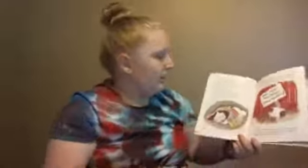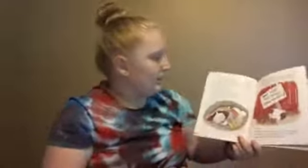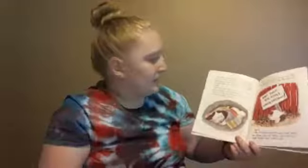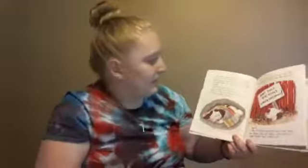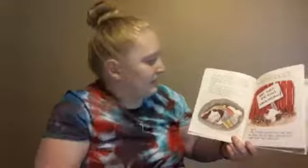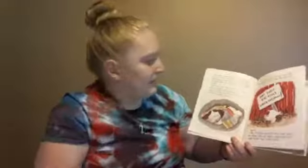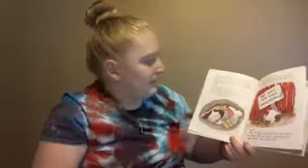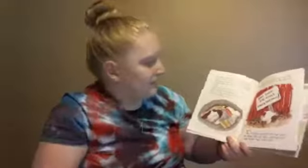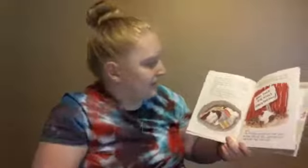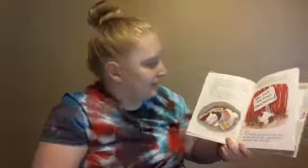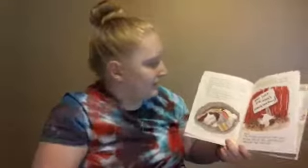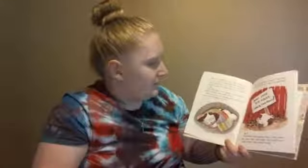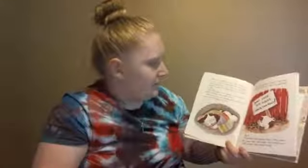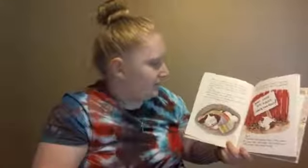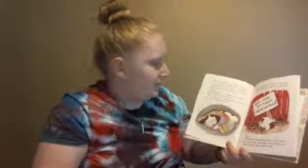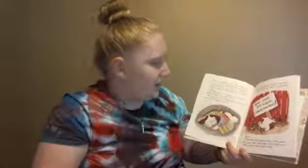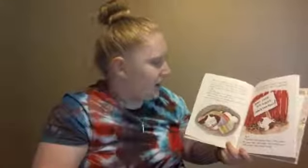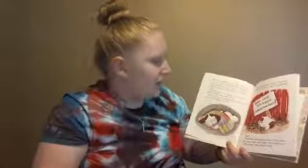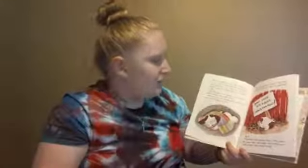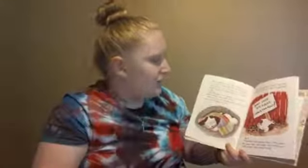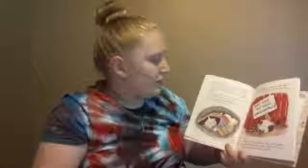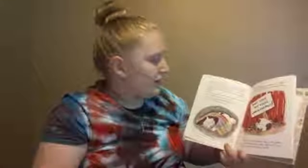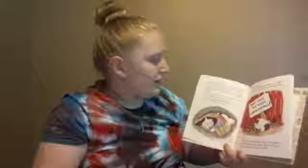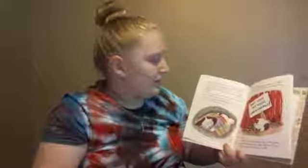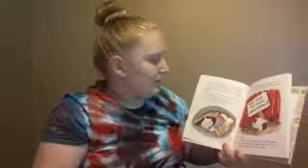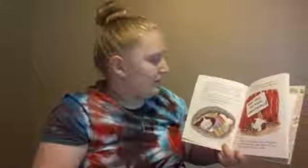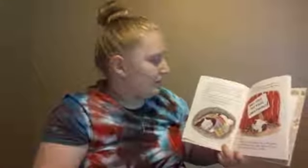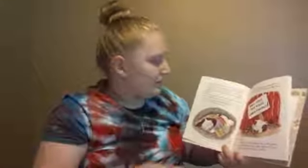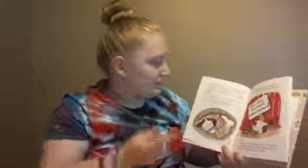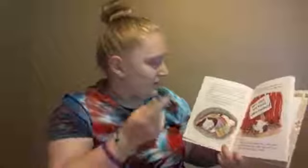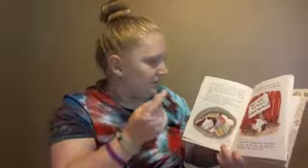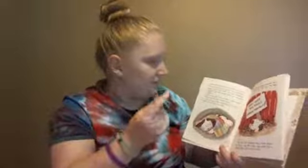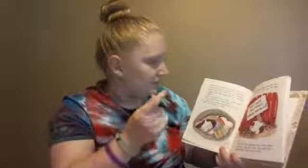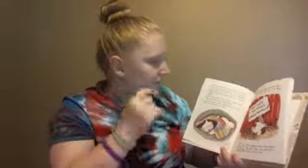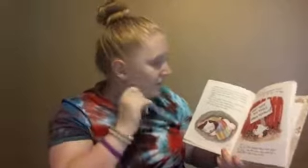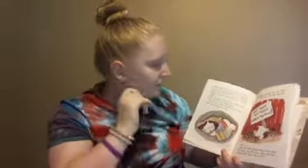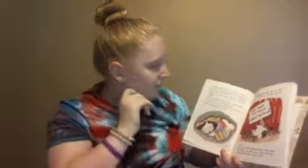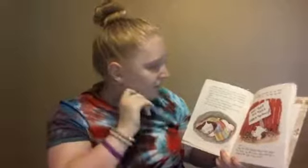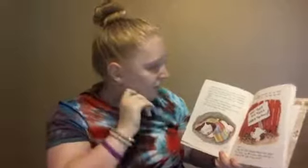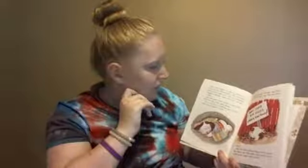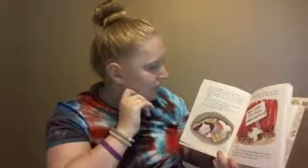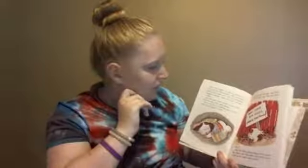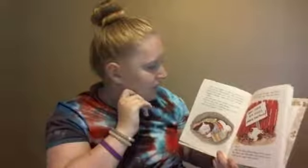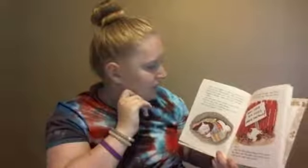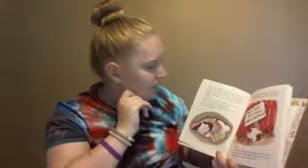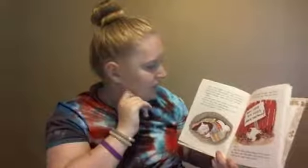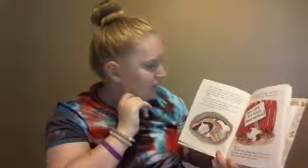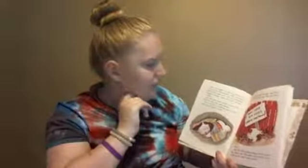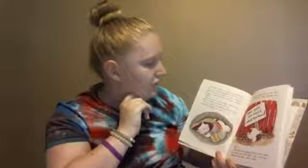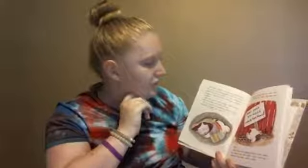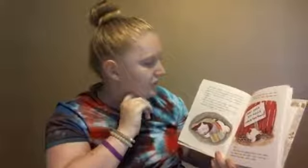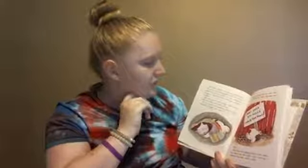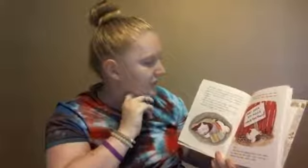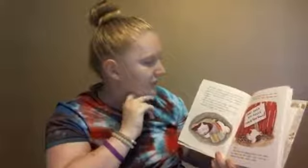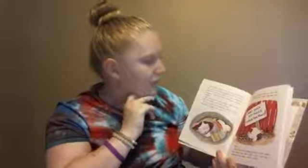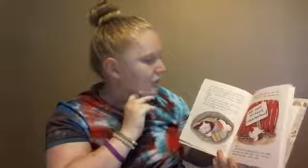But their mother was greatly displeased. So you're the little puppies who dig holes under fences, she said.